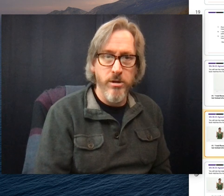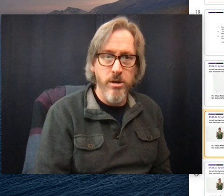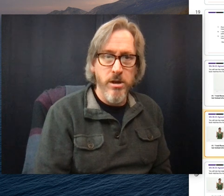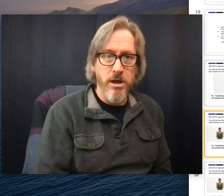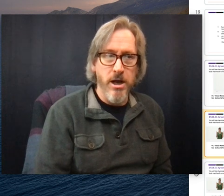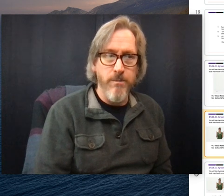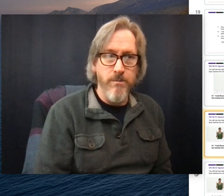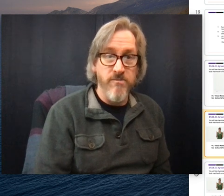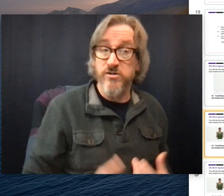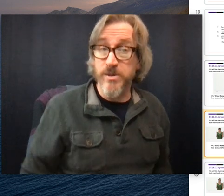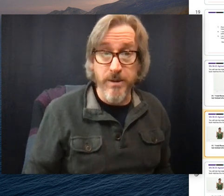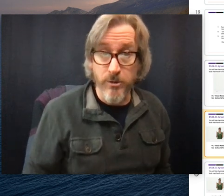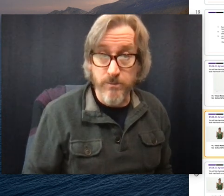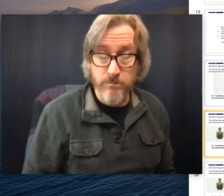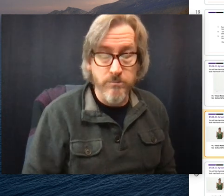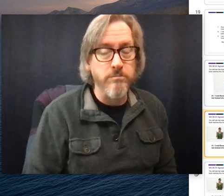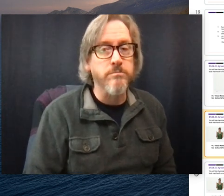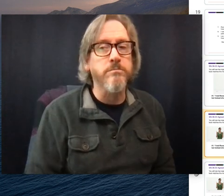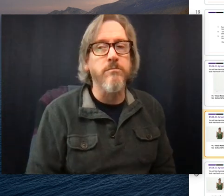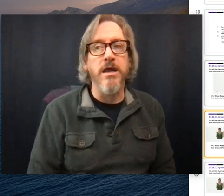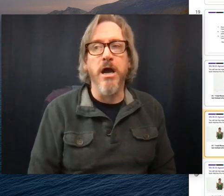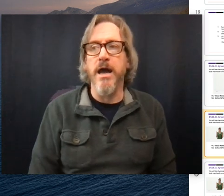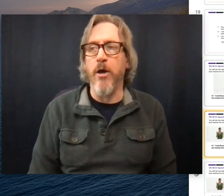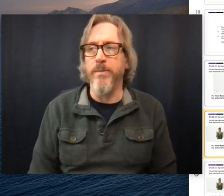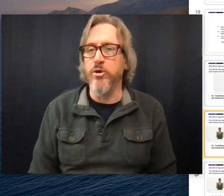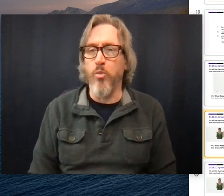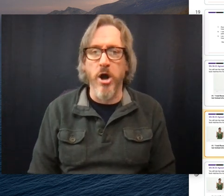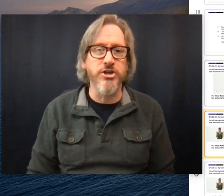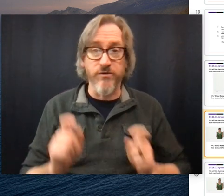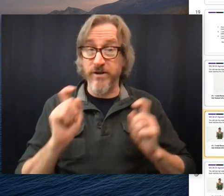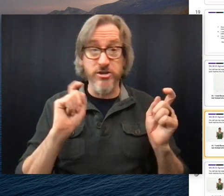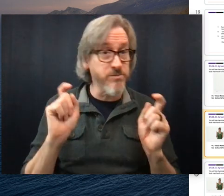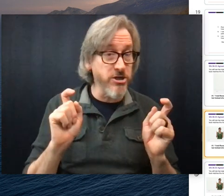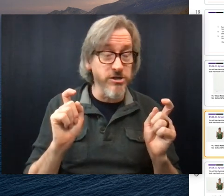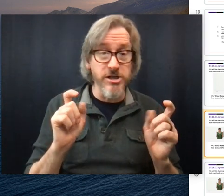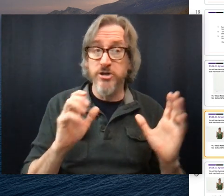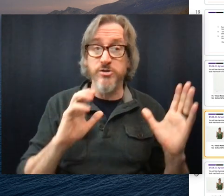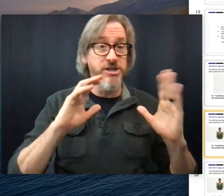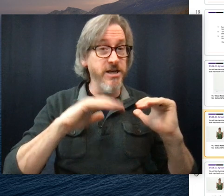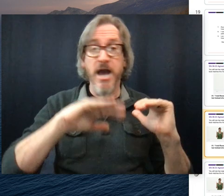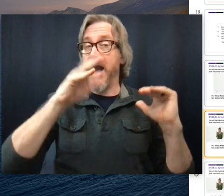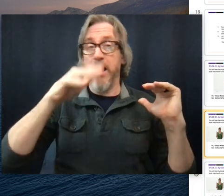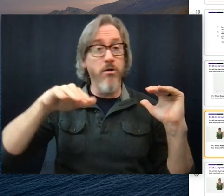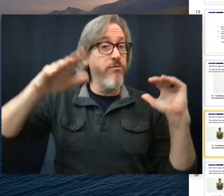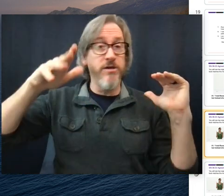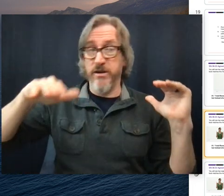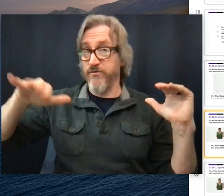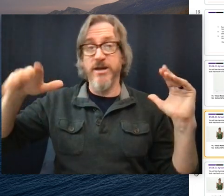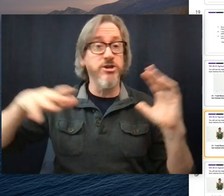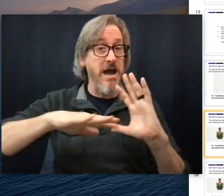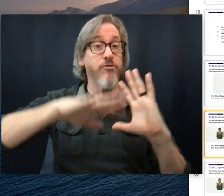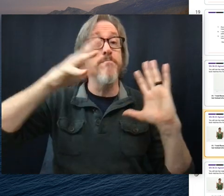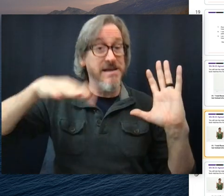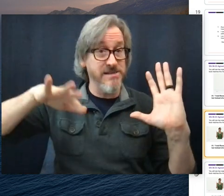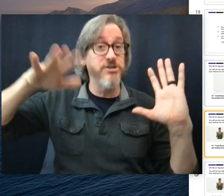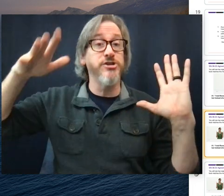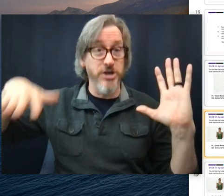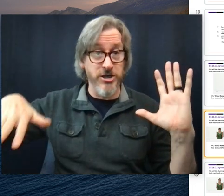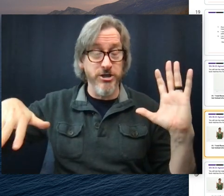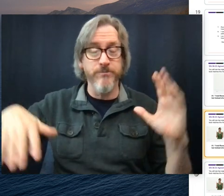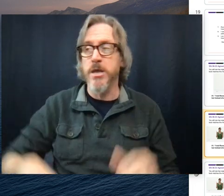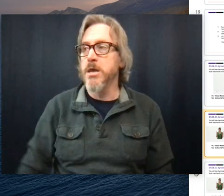help for some people. Helping you watch their facial expressions to see how the information, how their